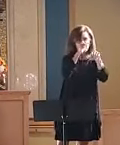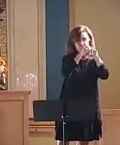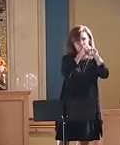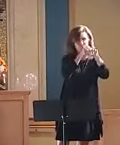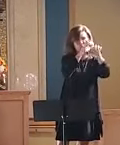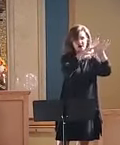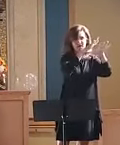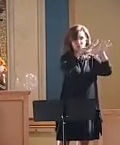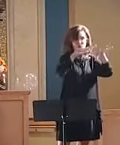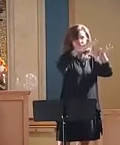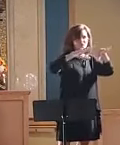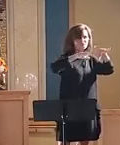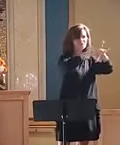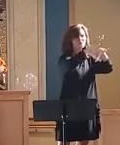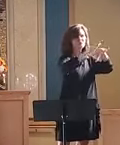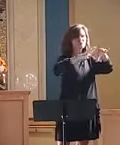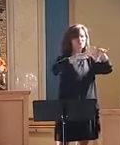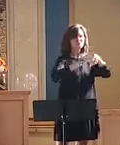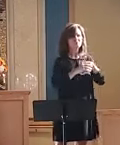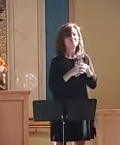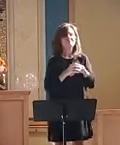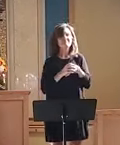coast.